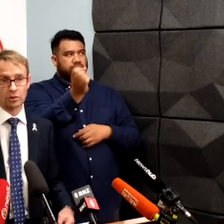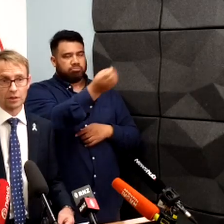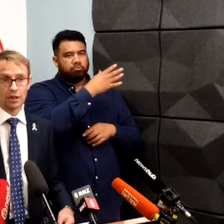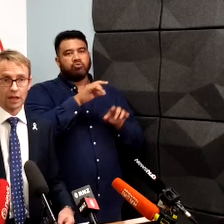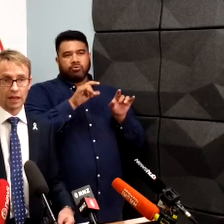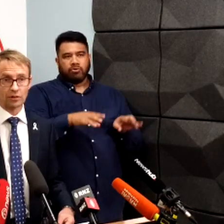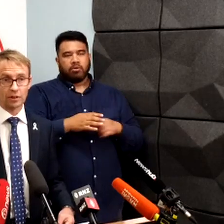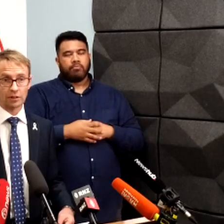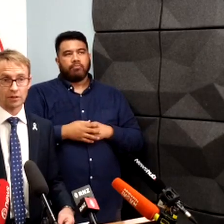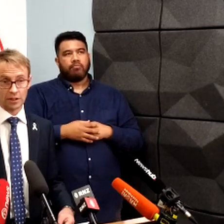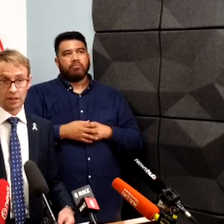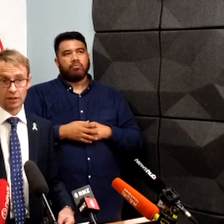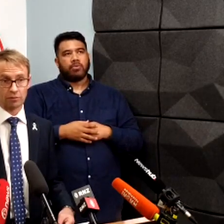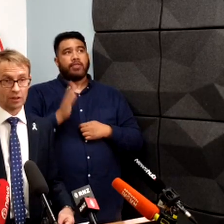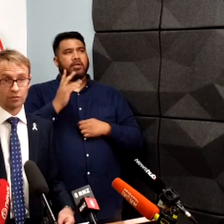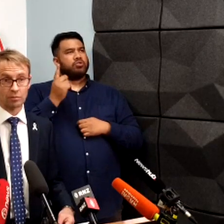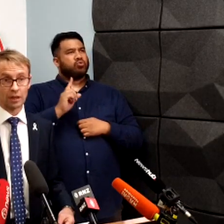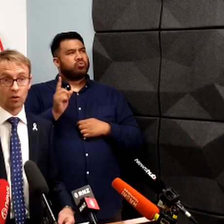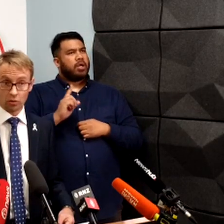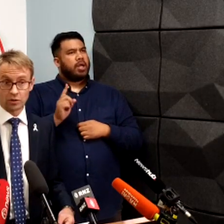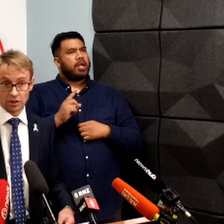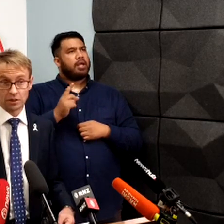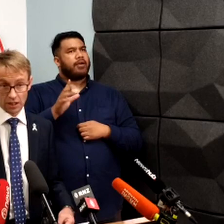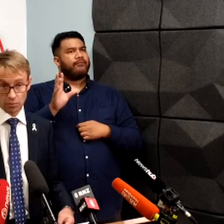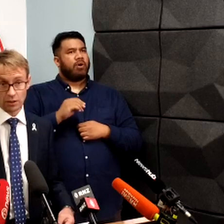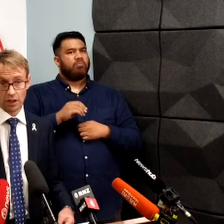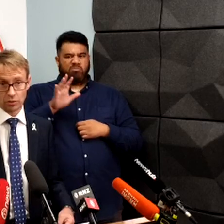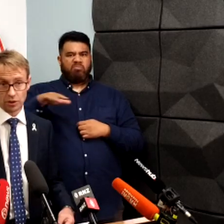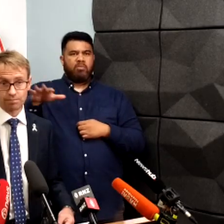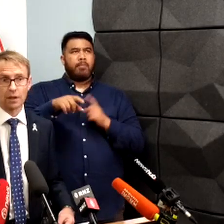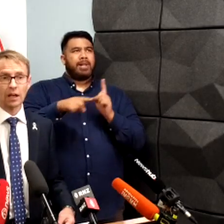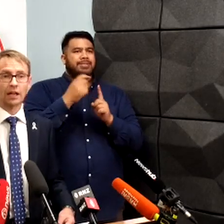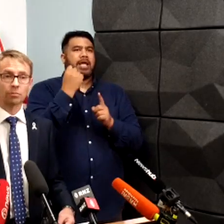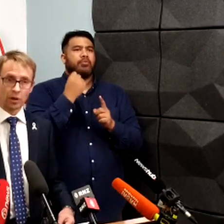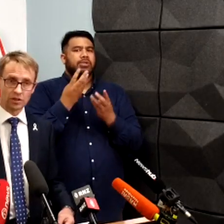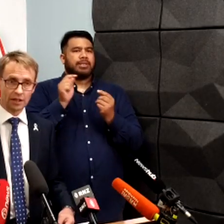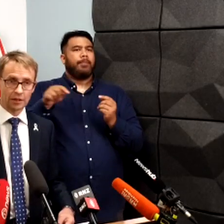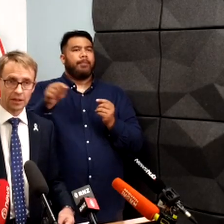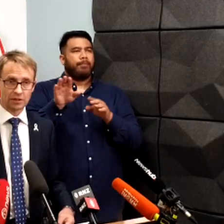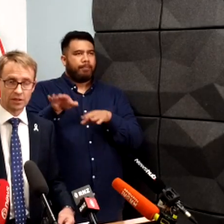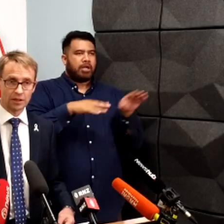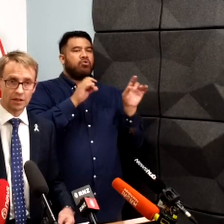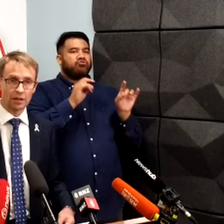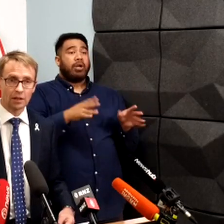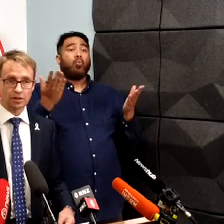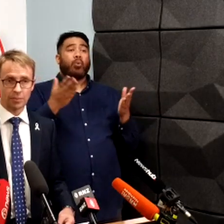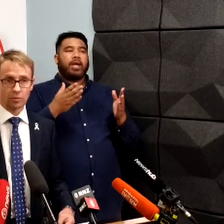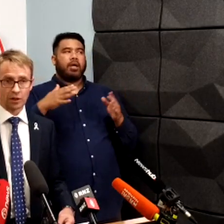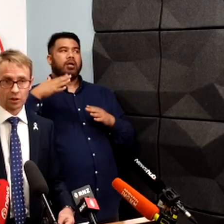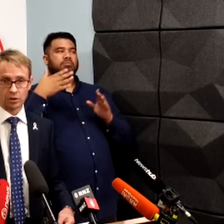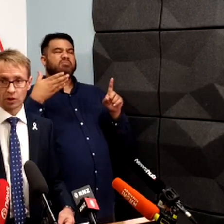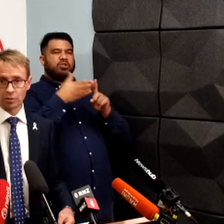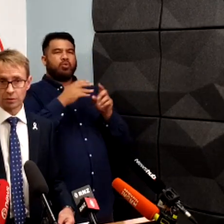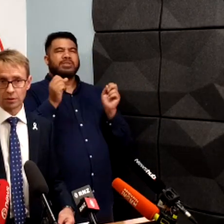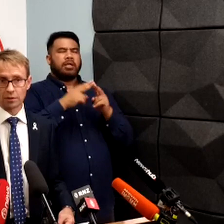the burns unit, and then today they're from all those areas as well as Hamilton, and most are heading back to Sydney. There's been